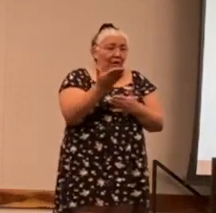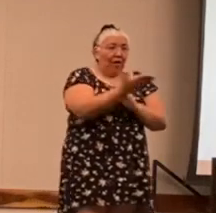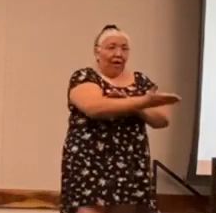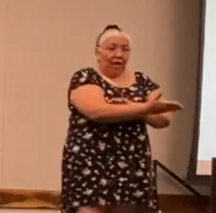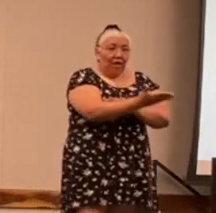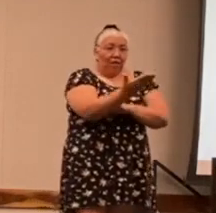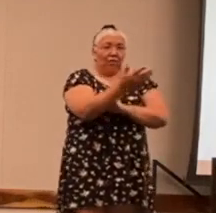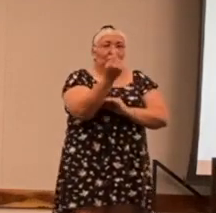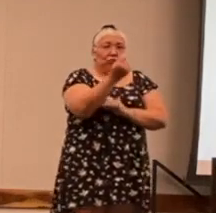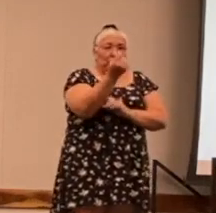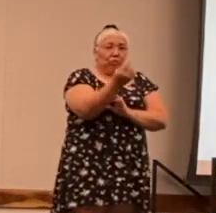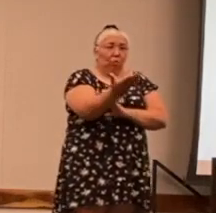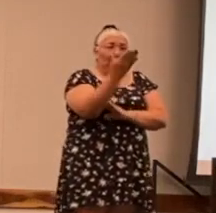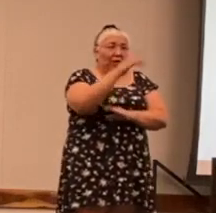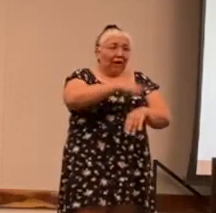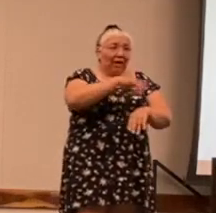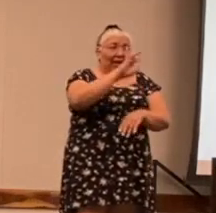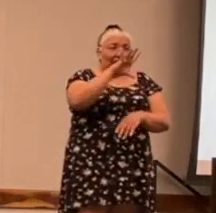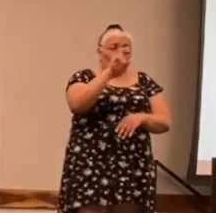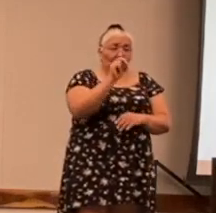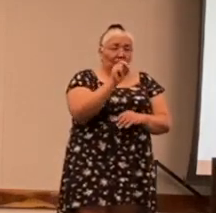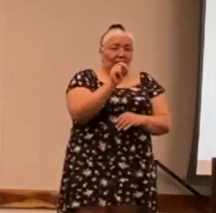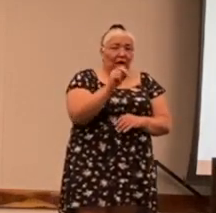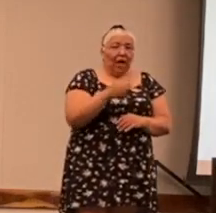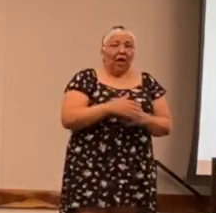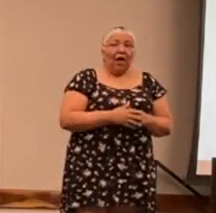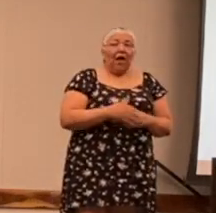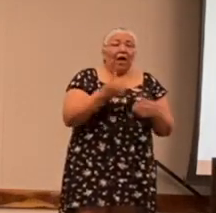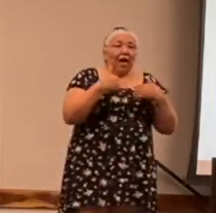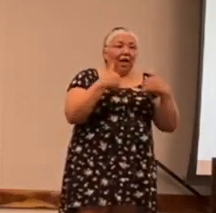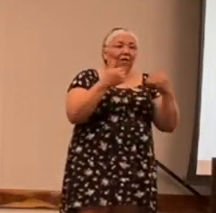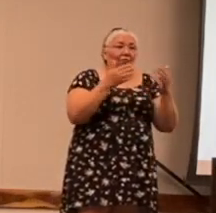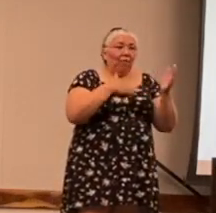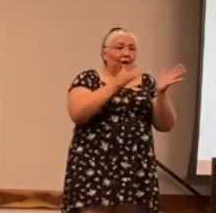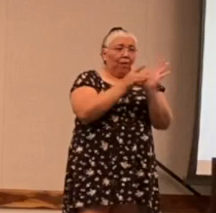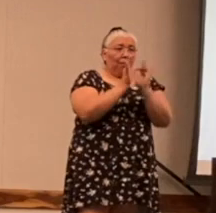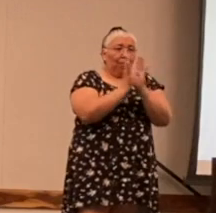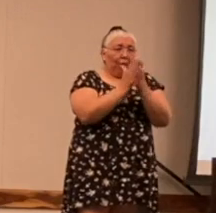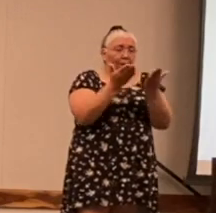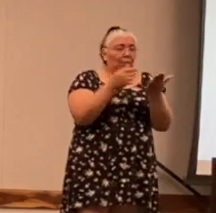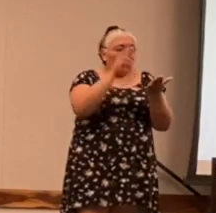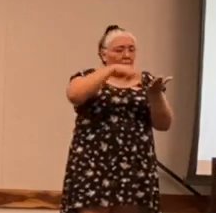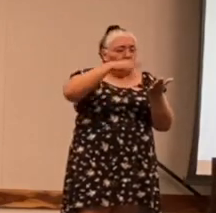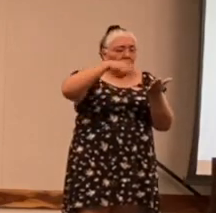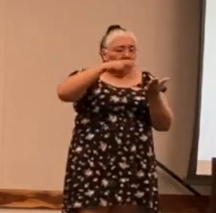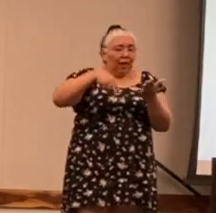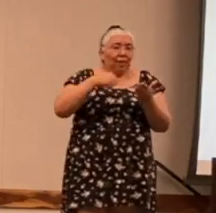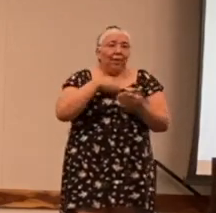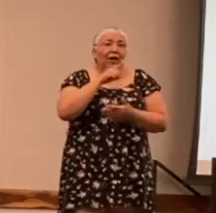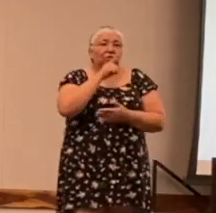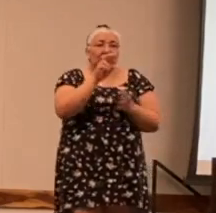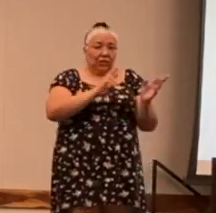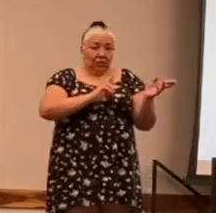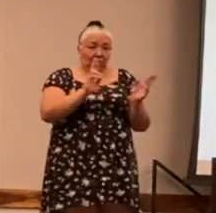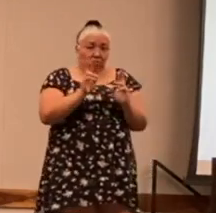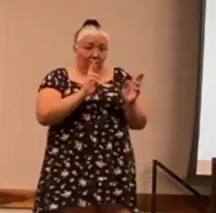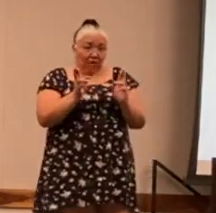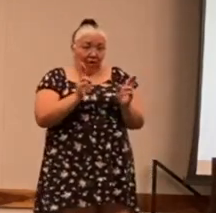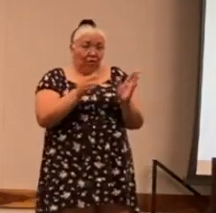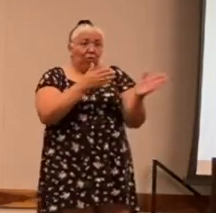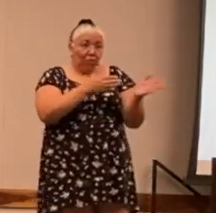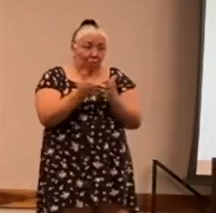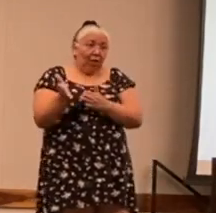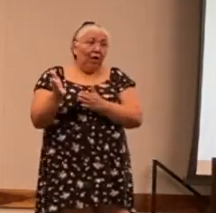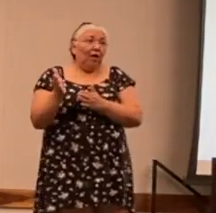morning, or every Tuesday morning at 8:30. I have my Bible open and I'm reading my Bible, all right? And I'm actually getting ready to